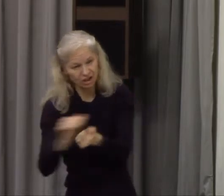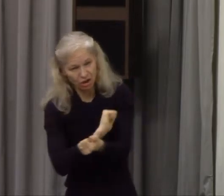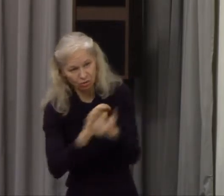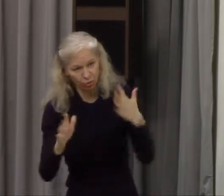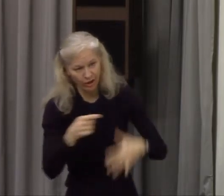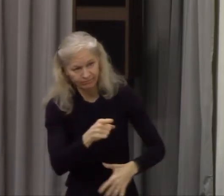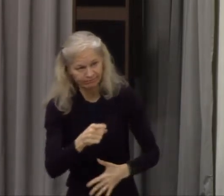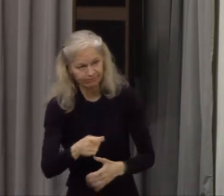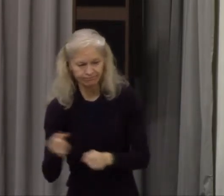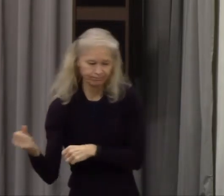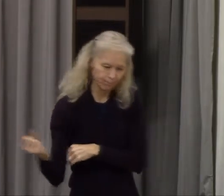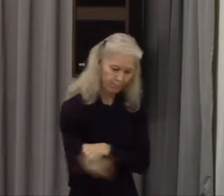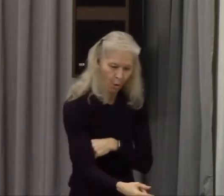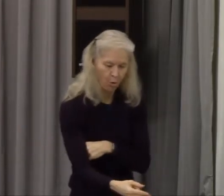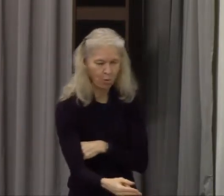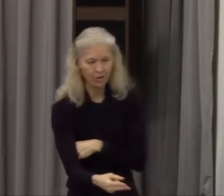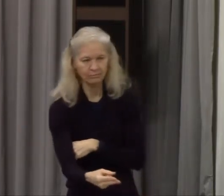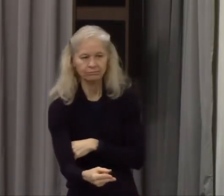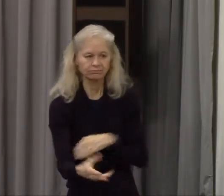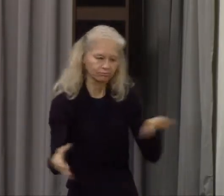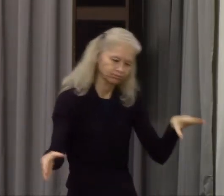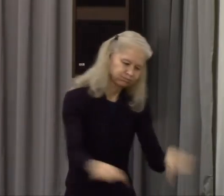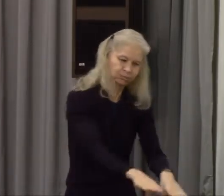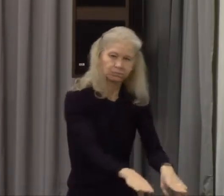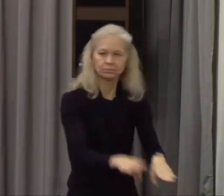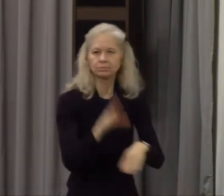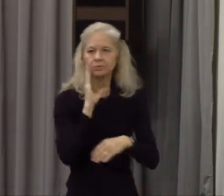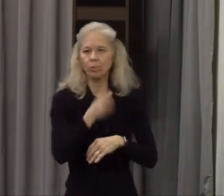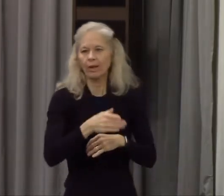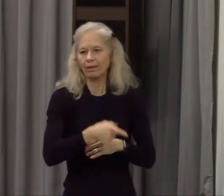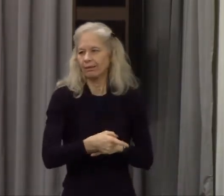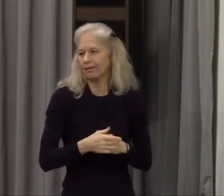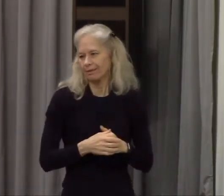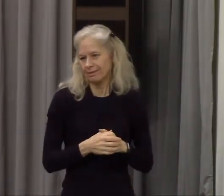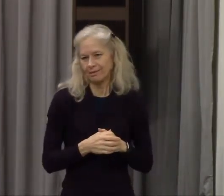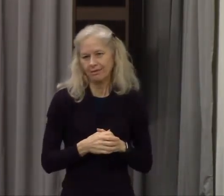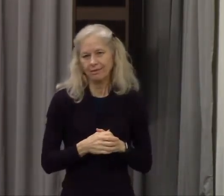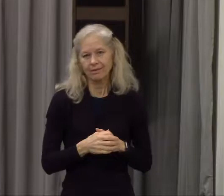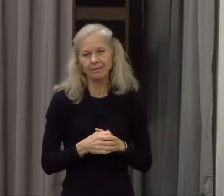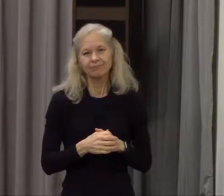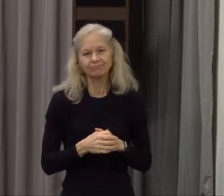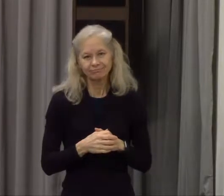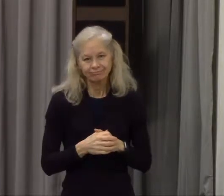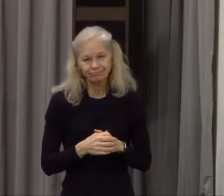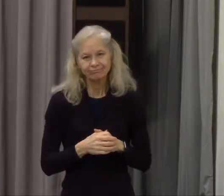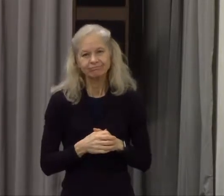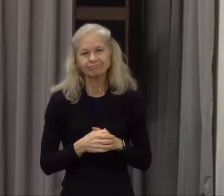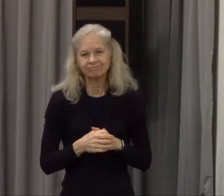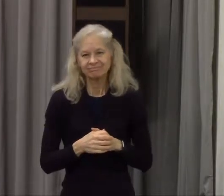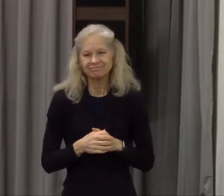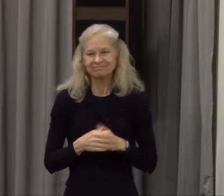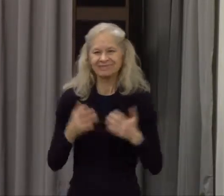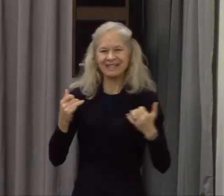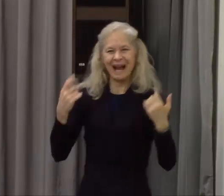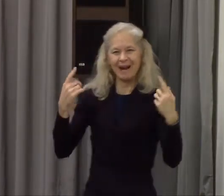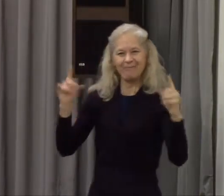defeated on Calvary. Amen. And through the faith in Jesus Christ now, Satan becomes powerless